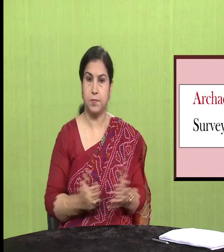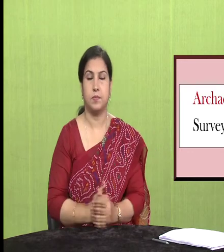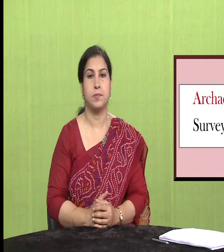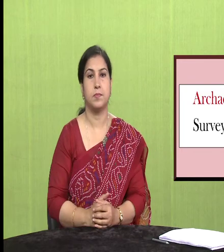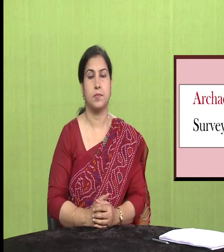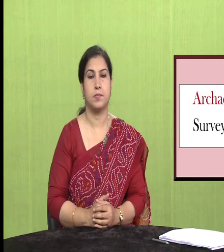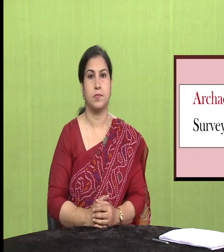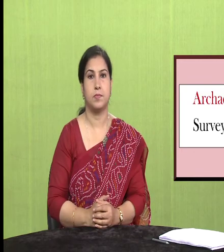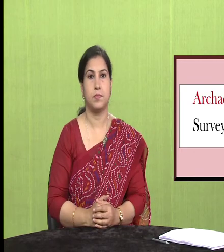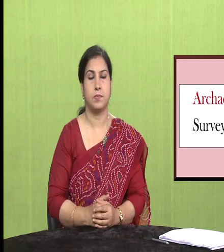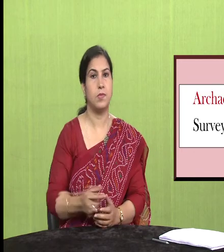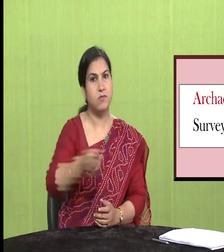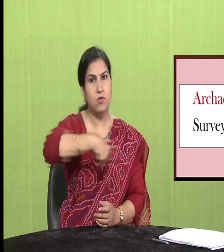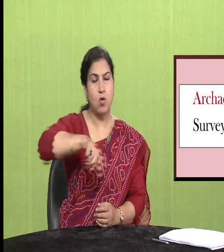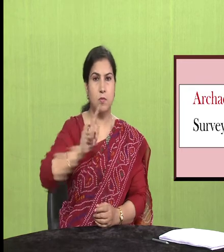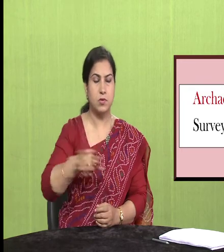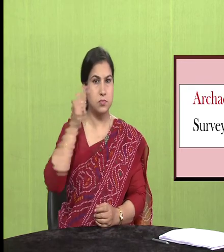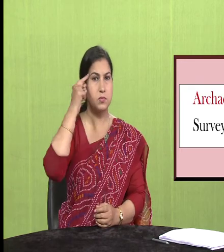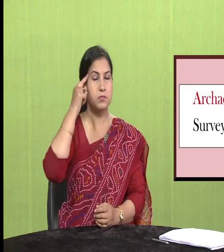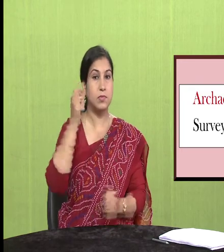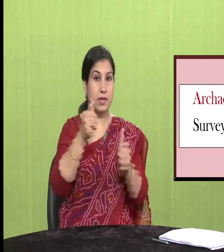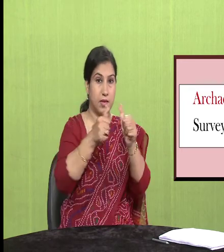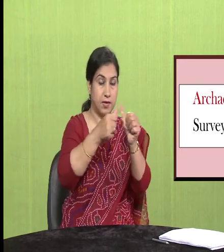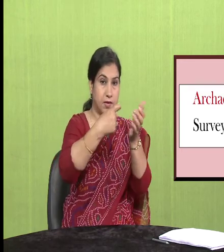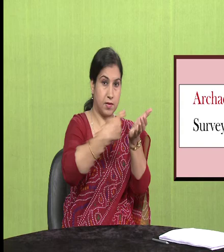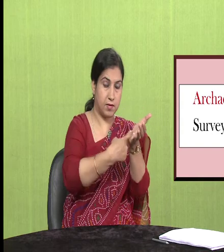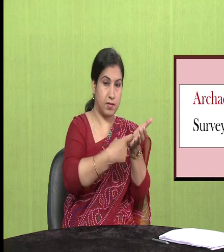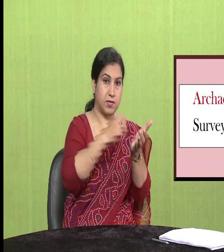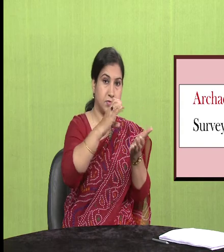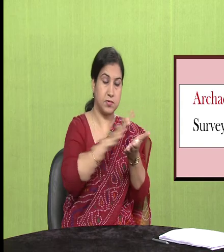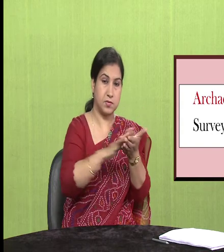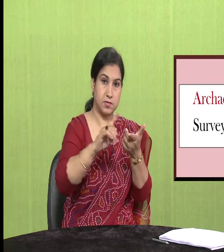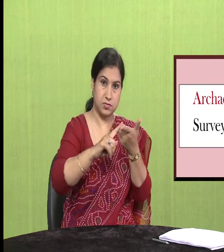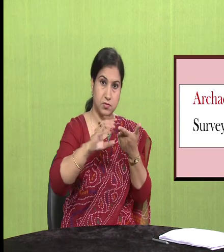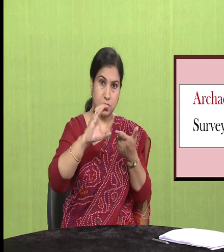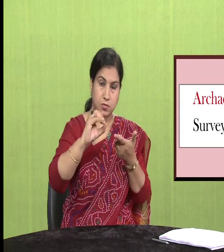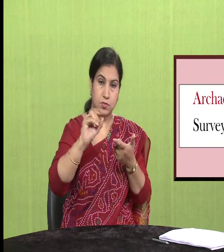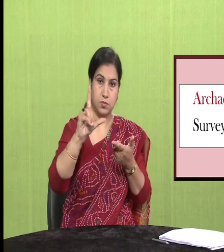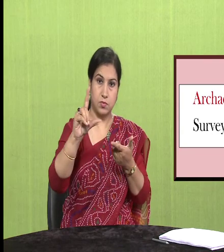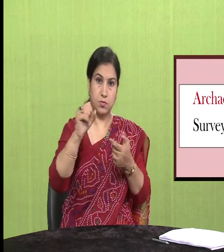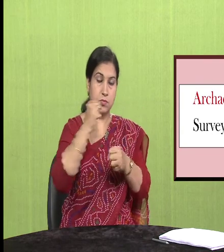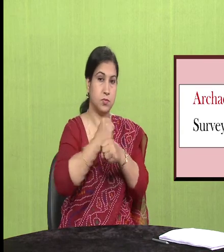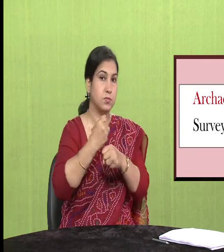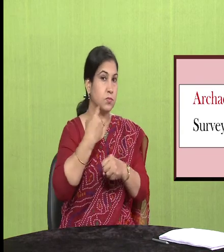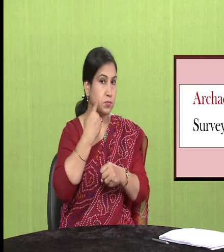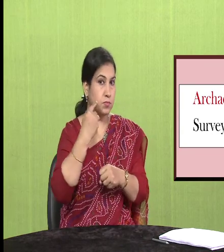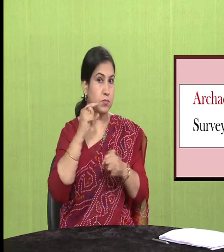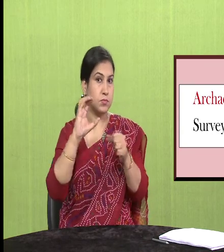We must remember that the Archaeological Survey of India is the